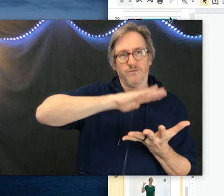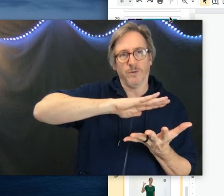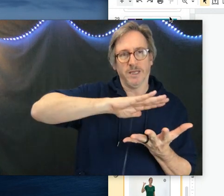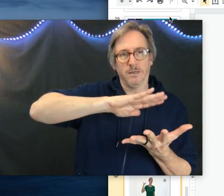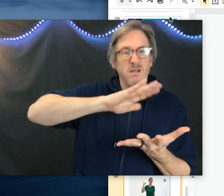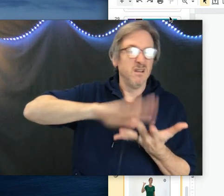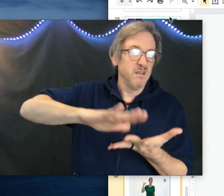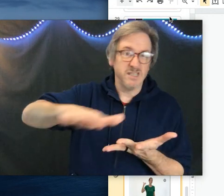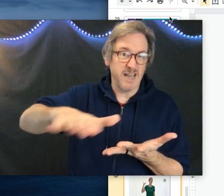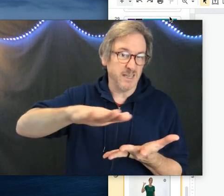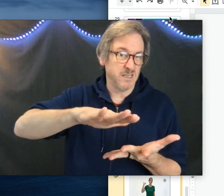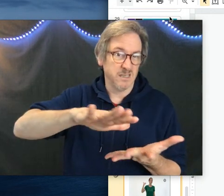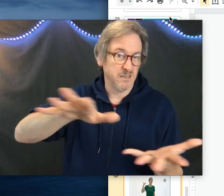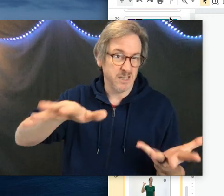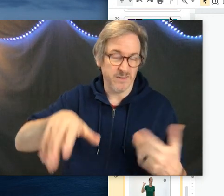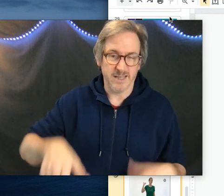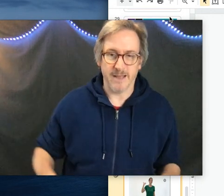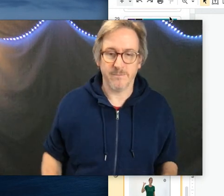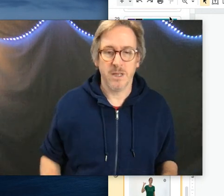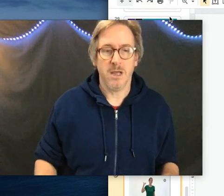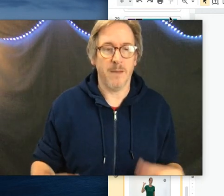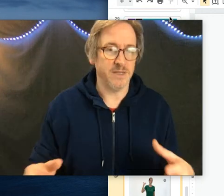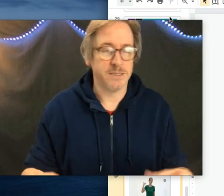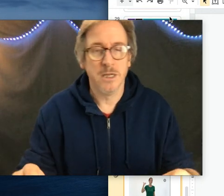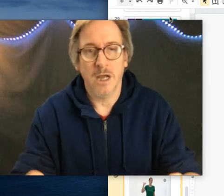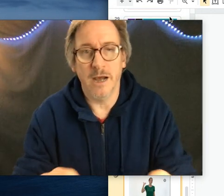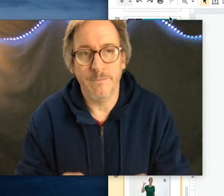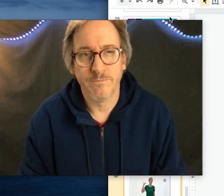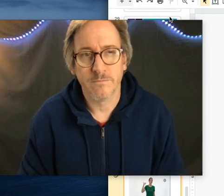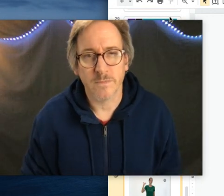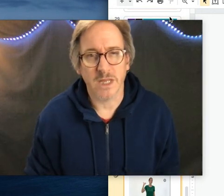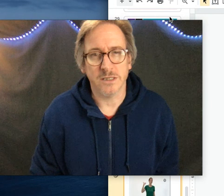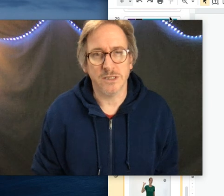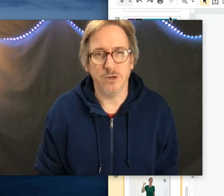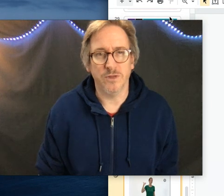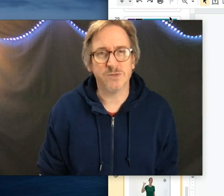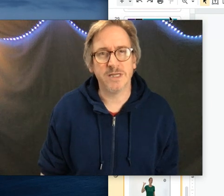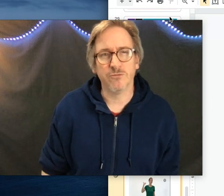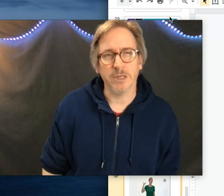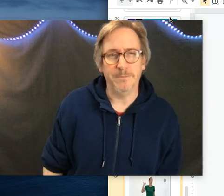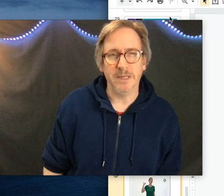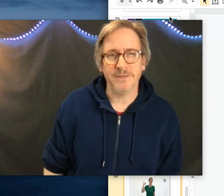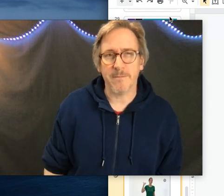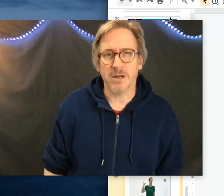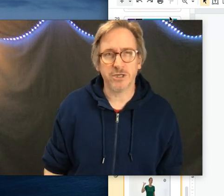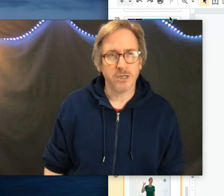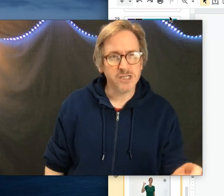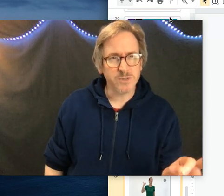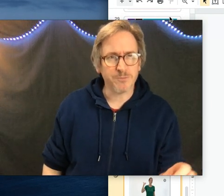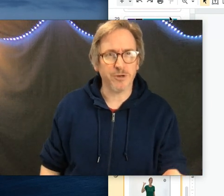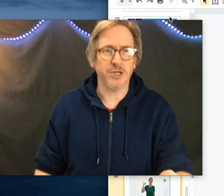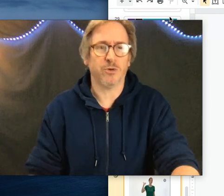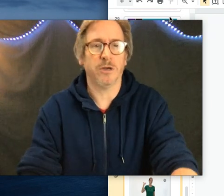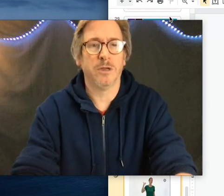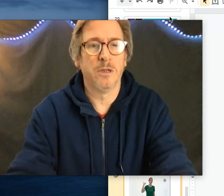letters, reviewing states, stuff like that, hobbies. So this one didn't really build that much,